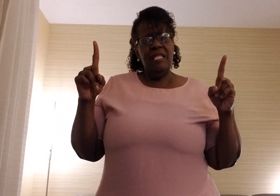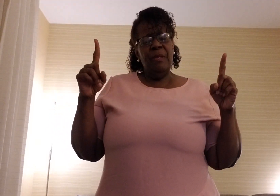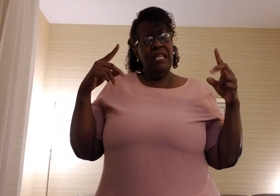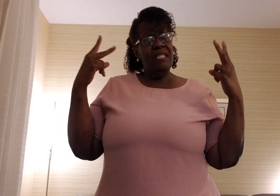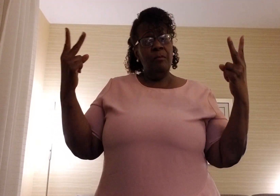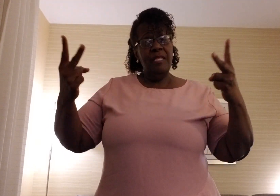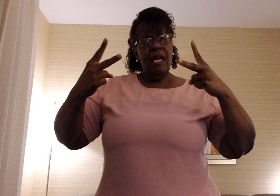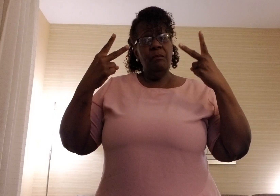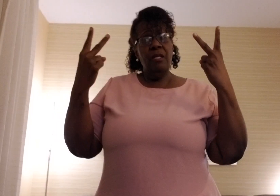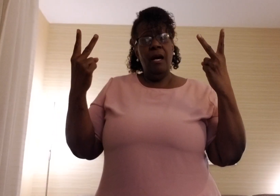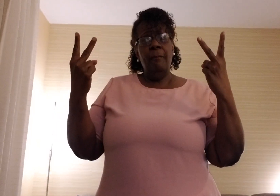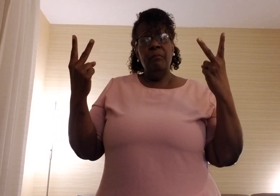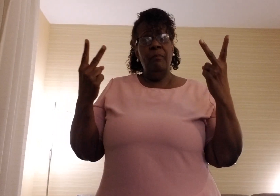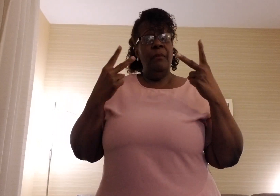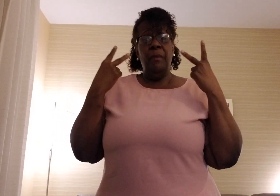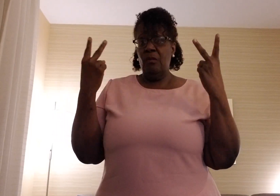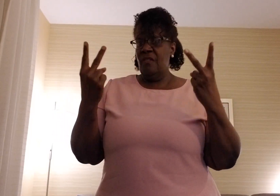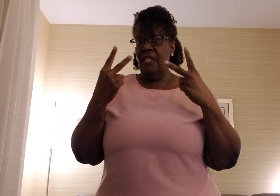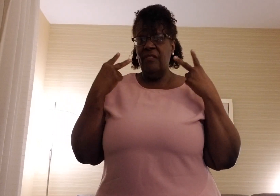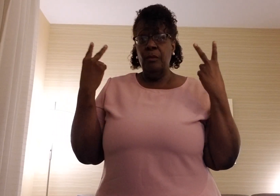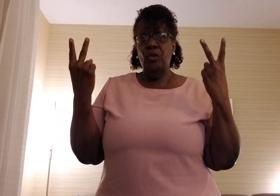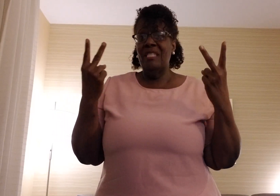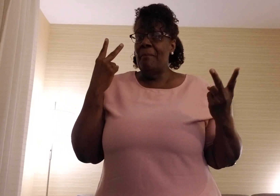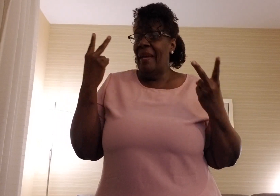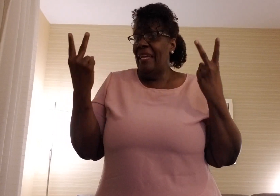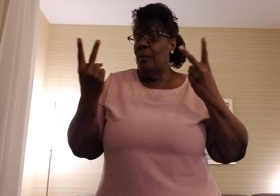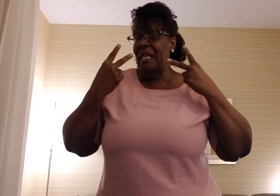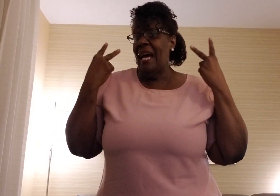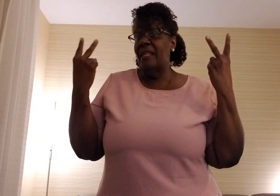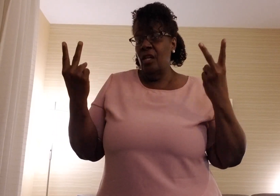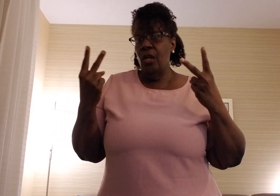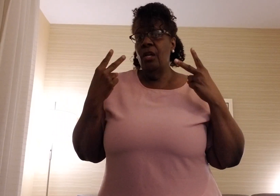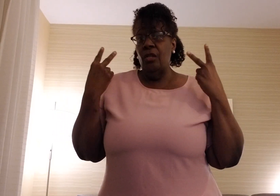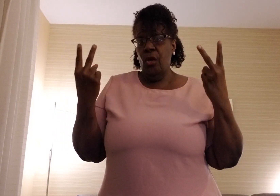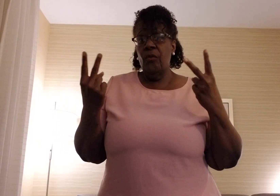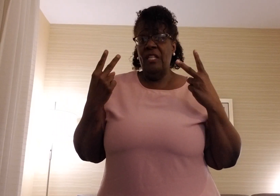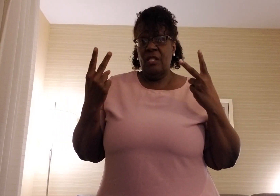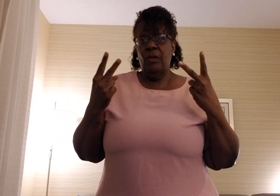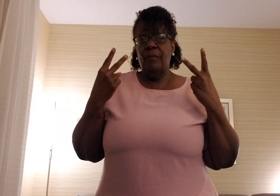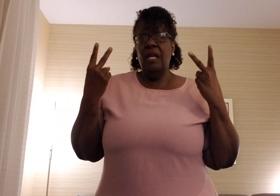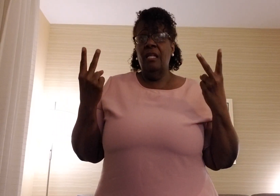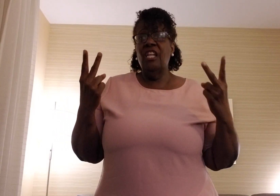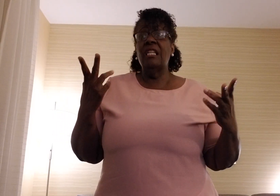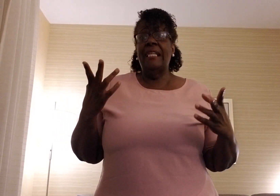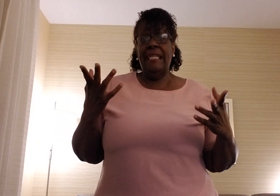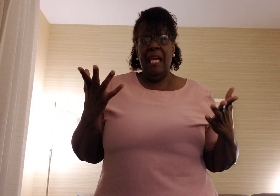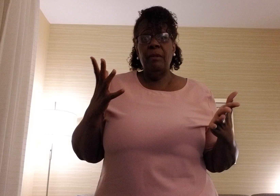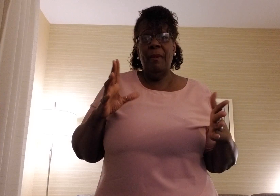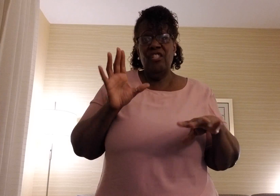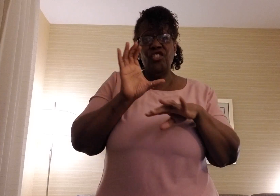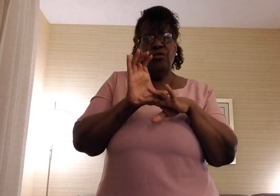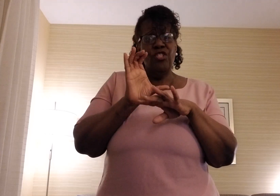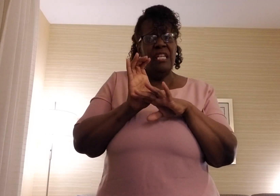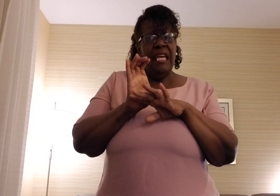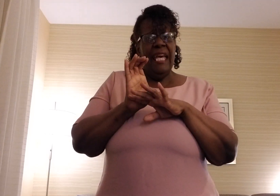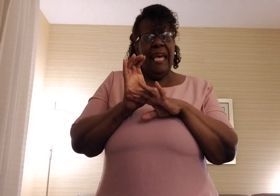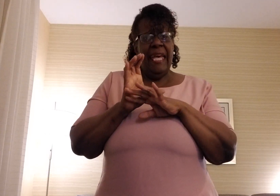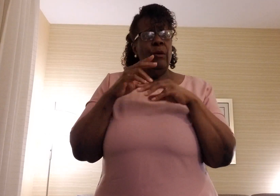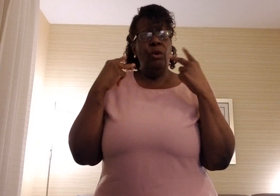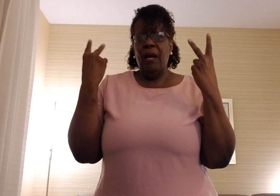because sometimes members of the deaf community may or may not know this one. A young lady came to my church, and I